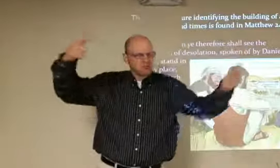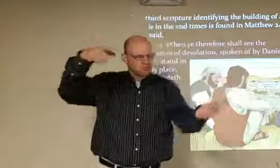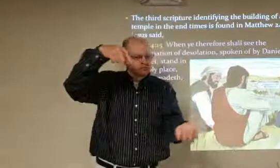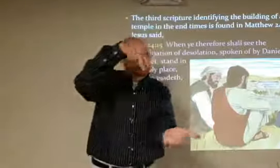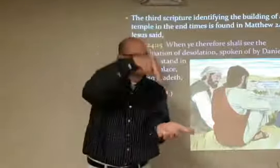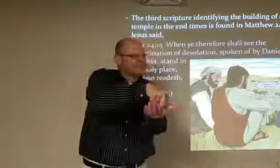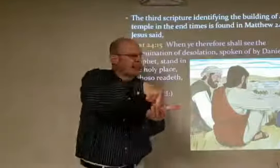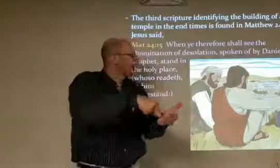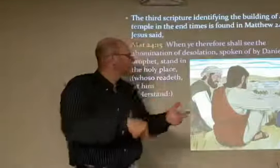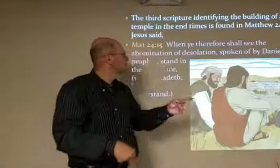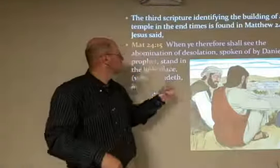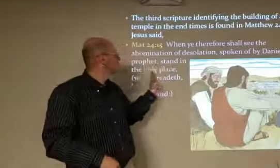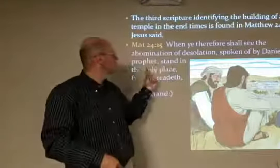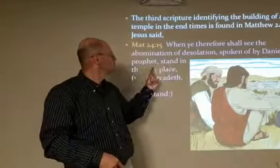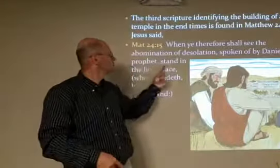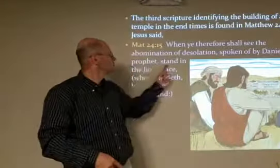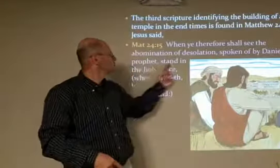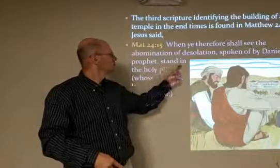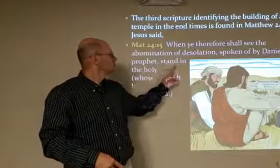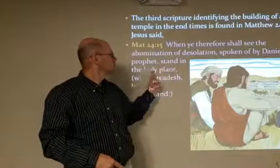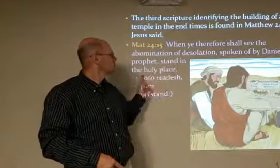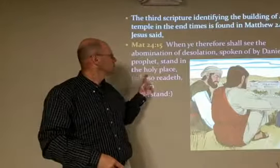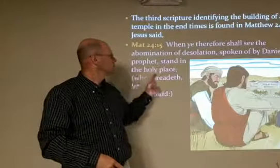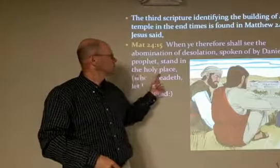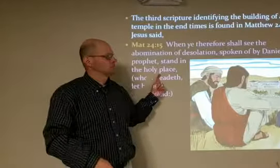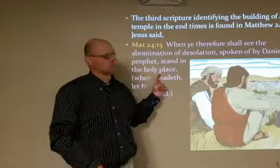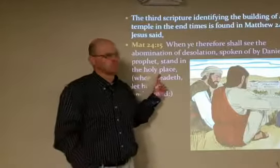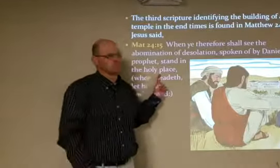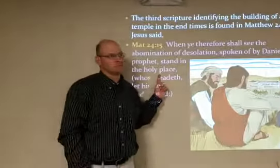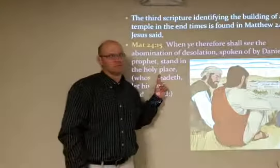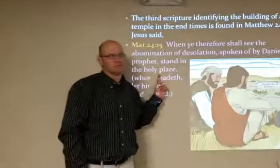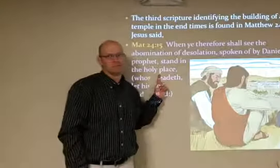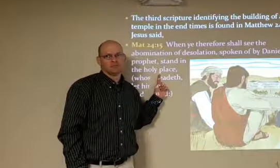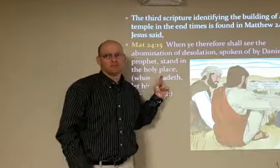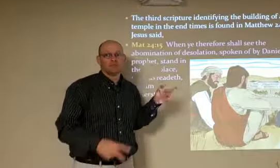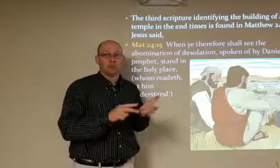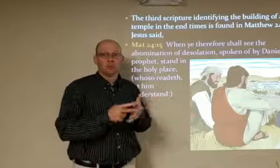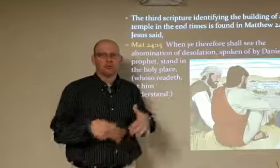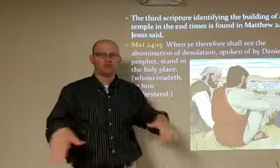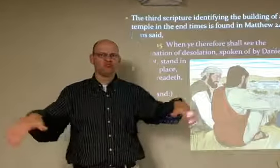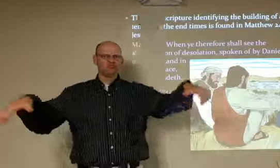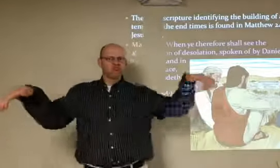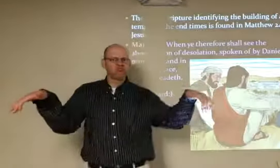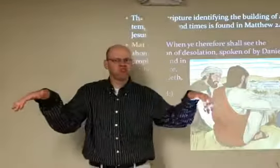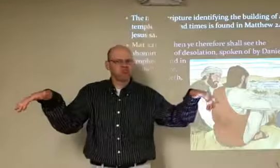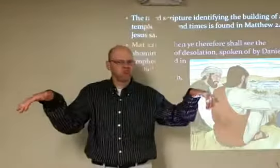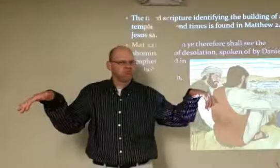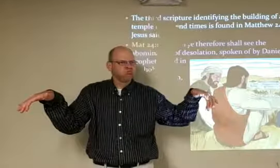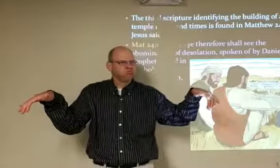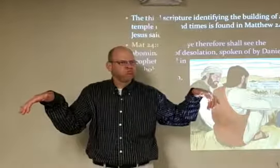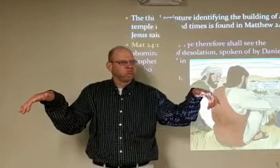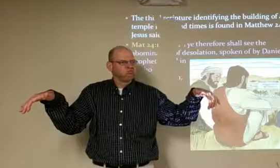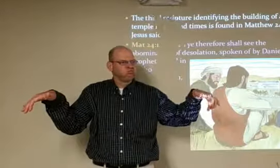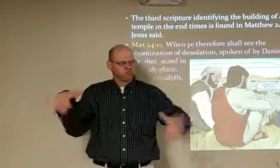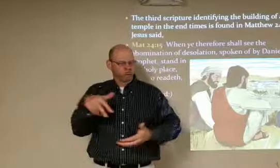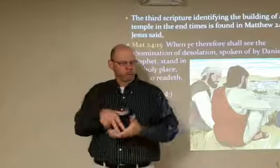He's going to show himself. He's going to say, I'm God. I'm here. This is my holy place. He's going